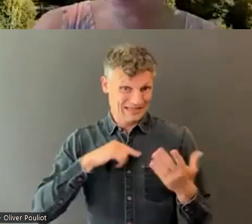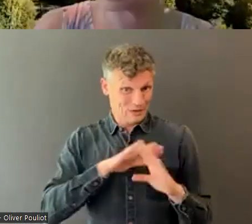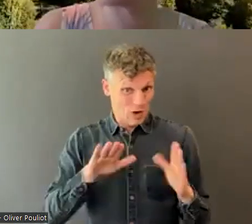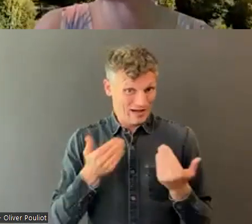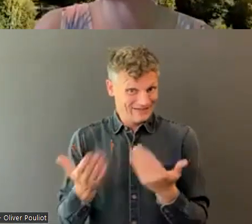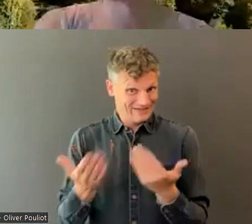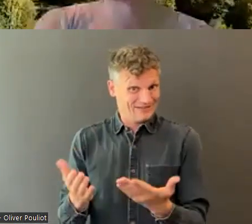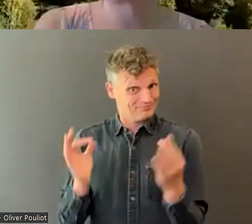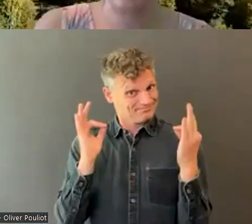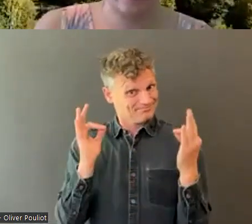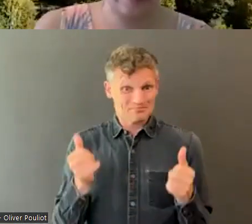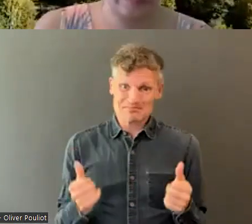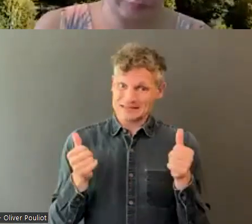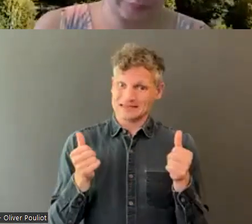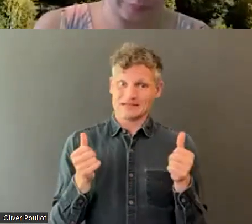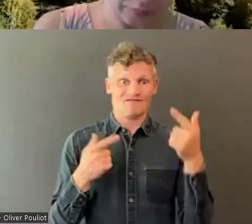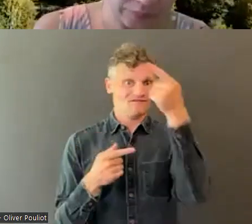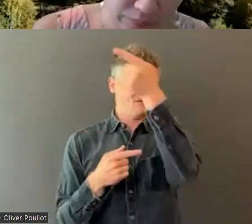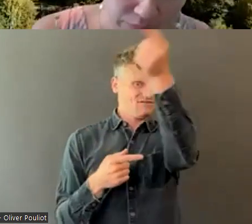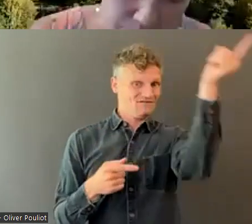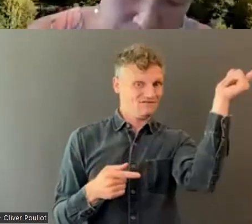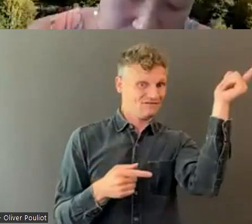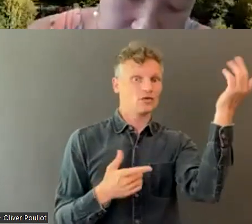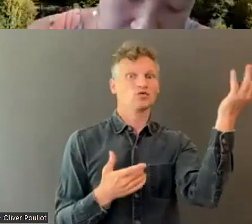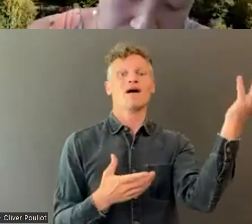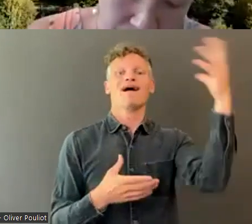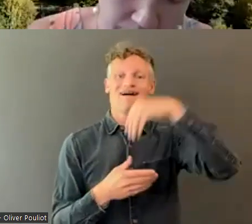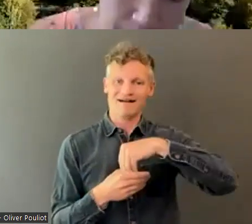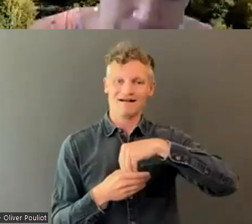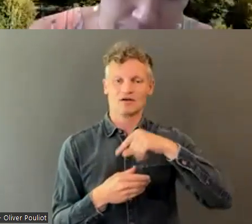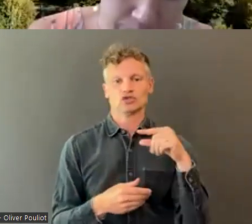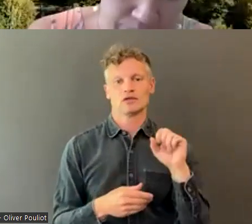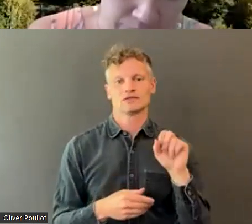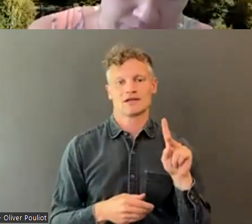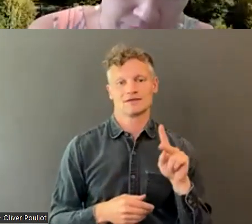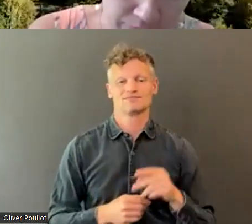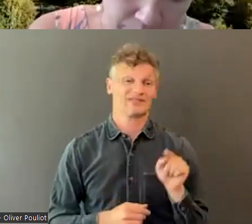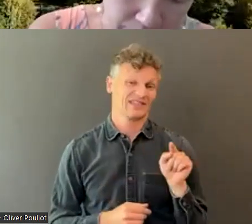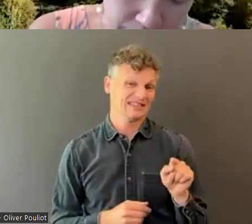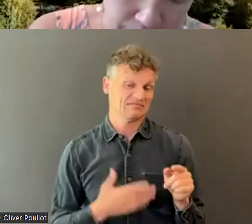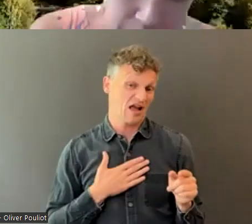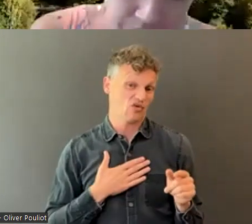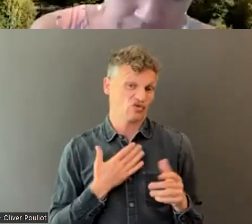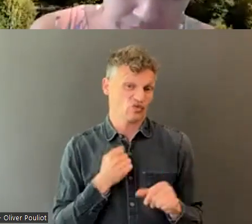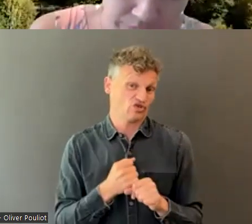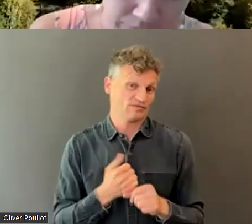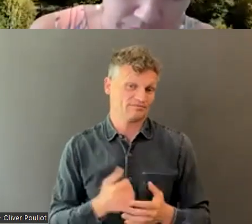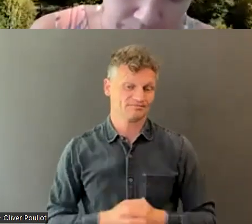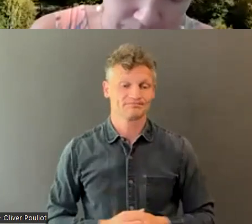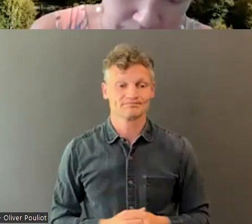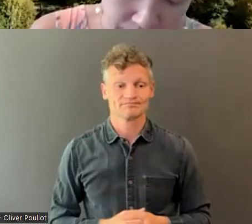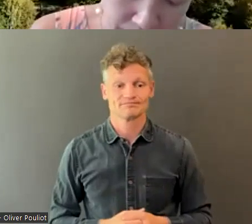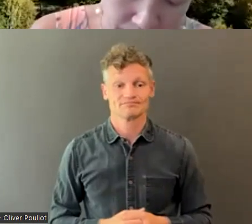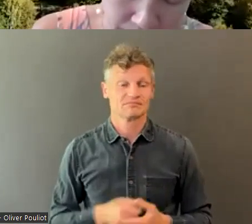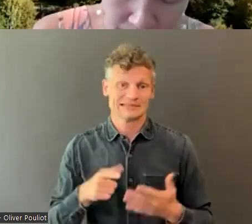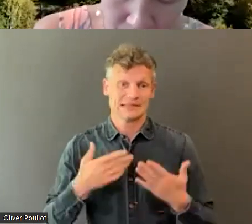the best of what's available outside into GSK. That's the premise, and that's how we make the case every